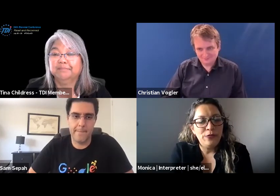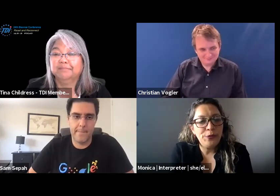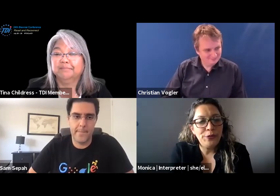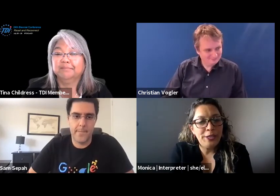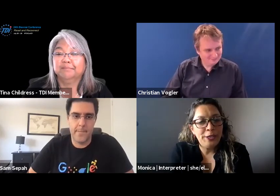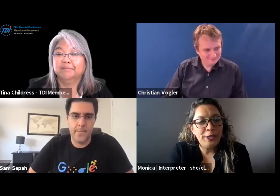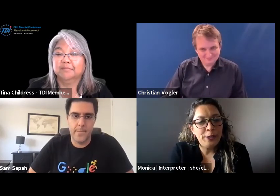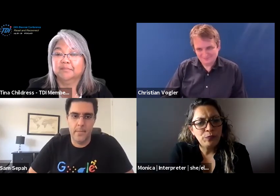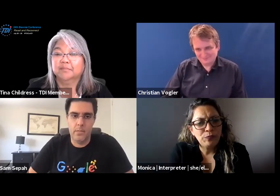Roberto here.